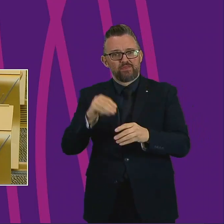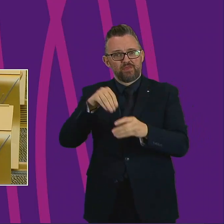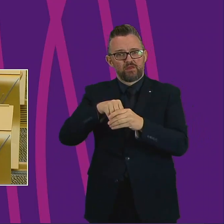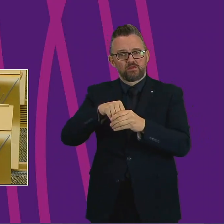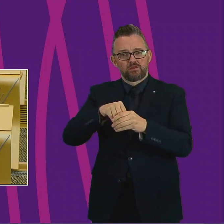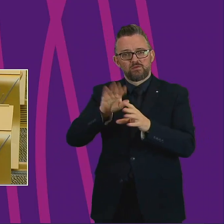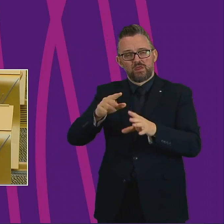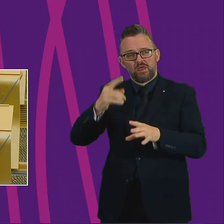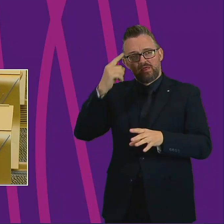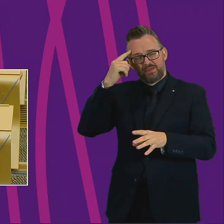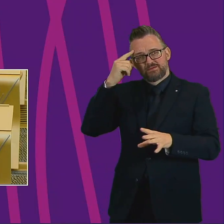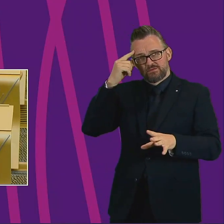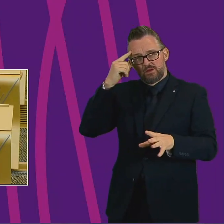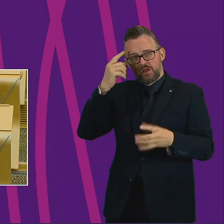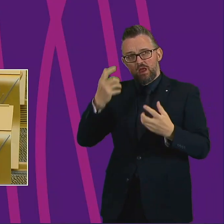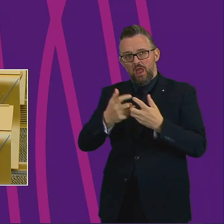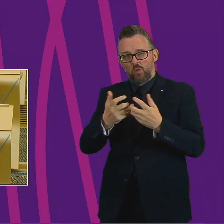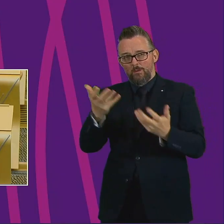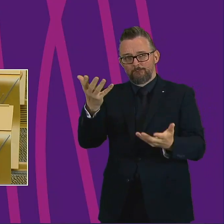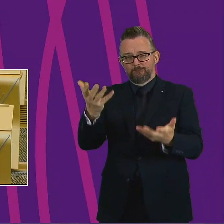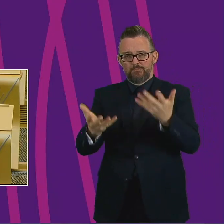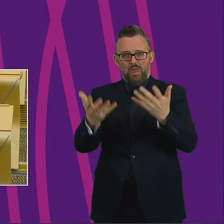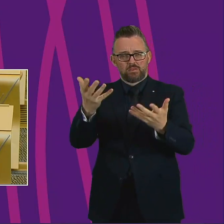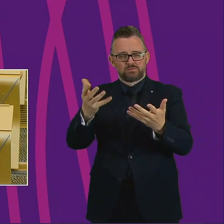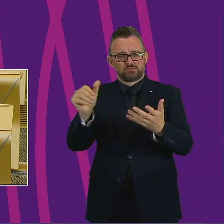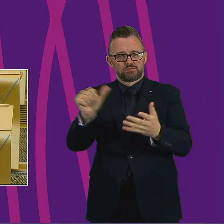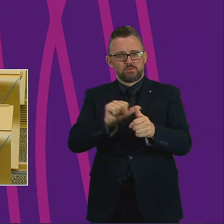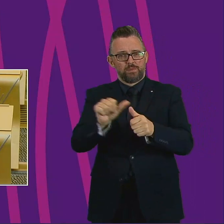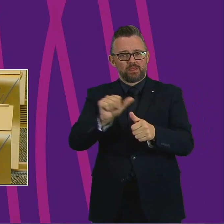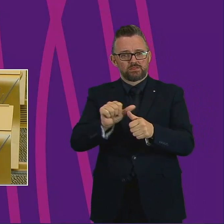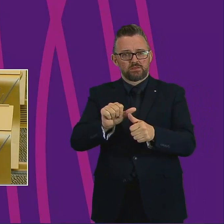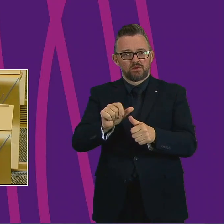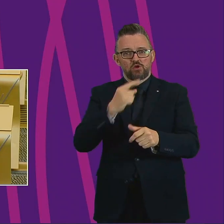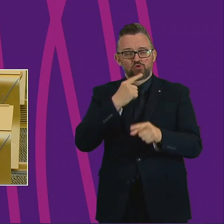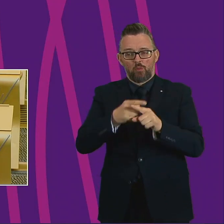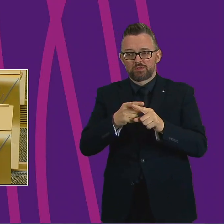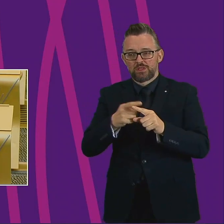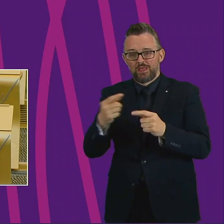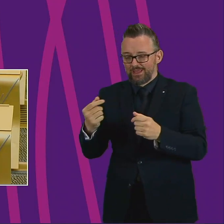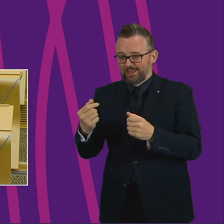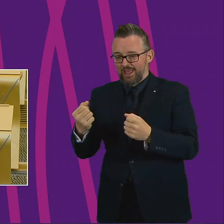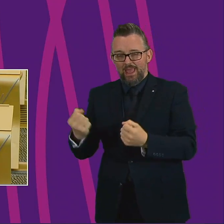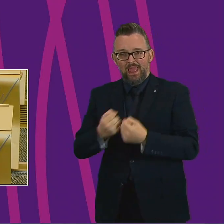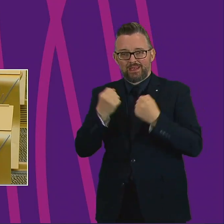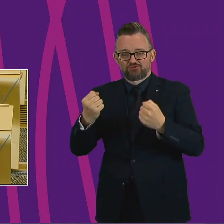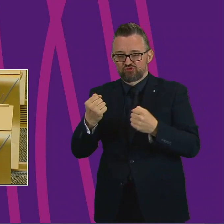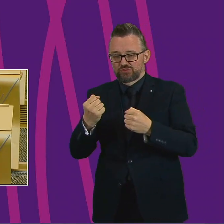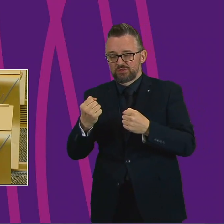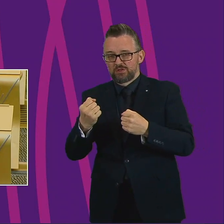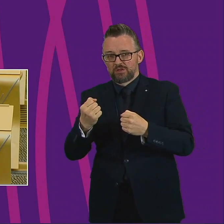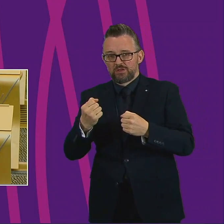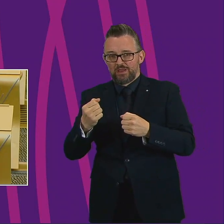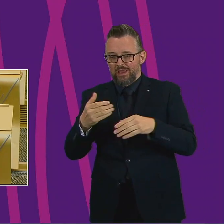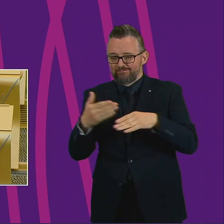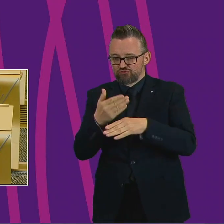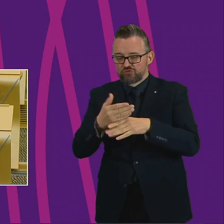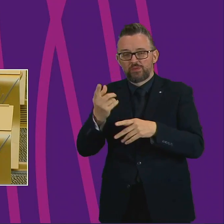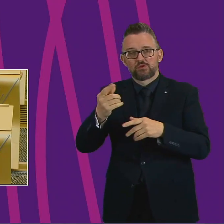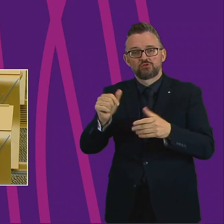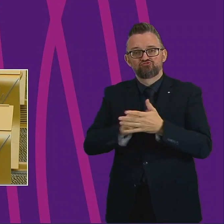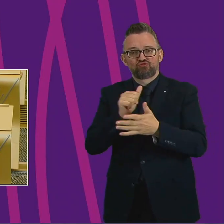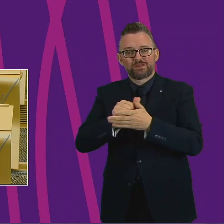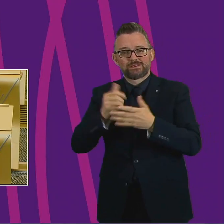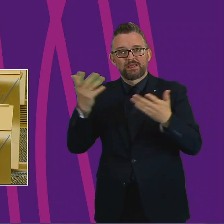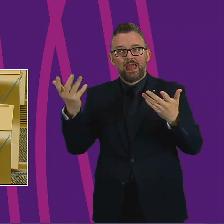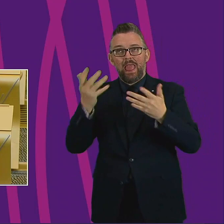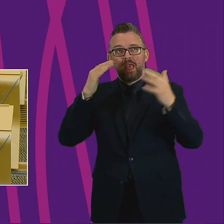need to find a better balance, for example, between energy efficiency and the right airflow, particularly for